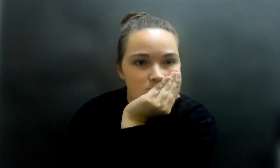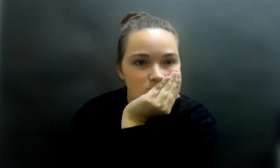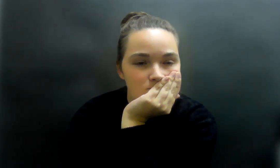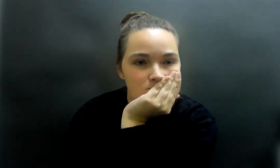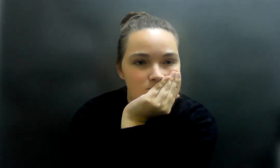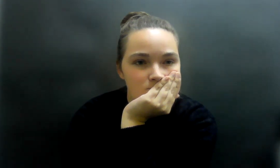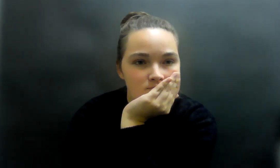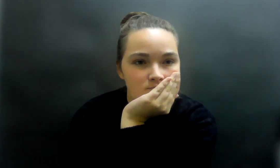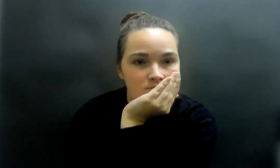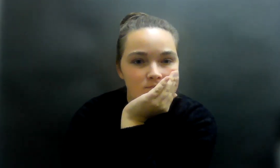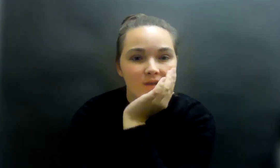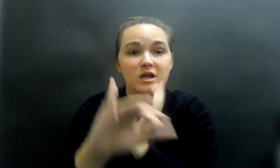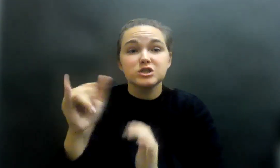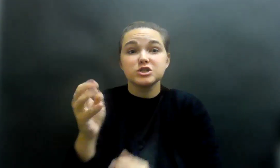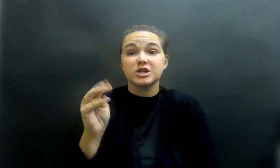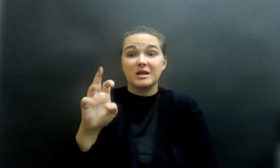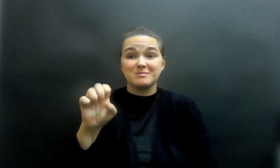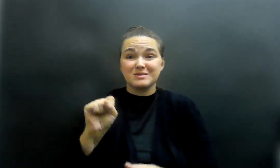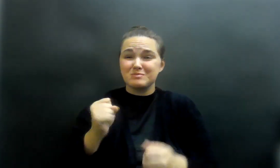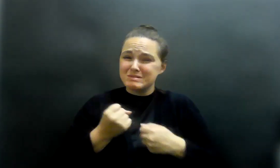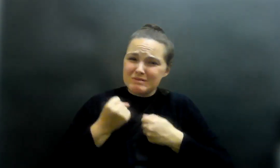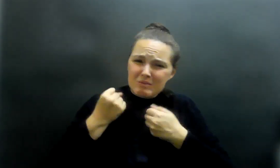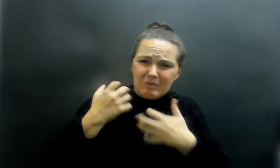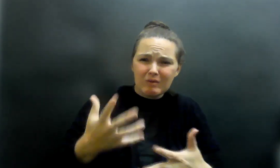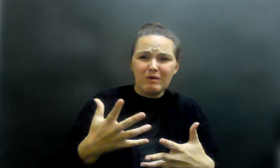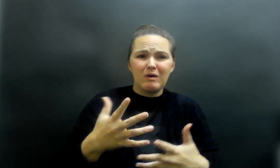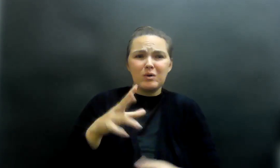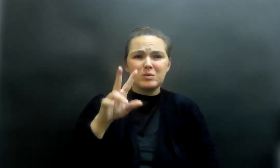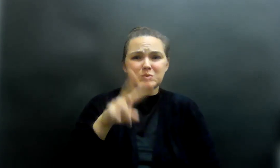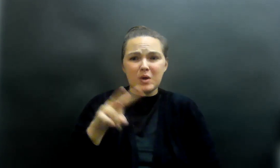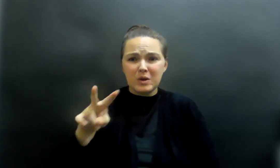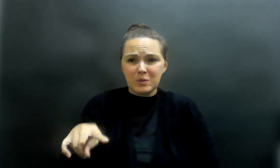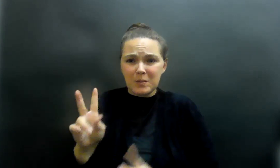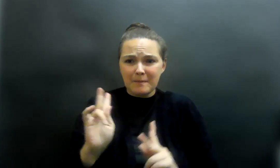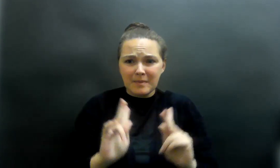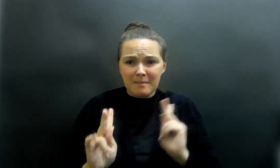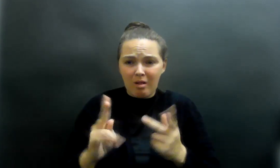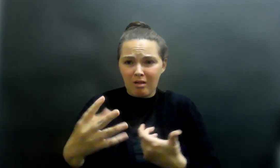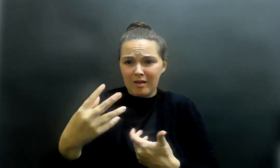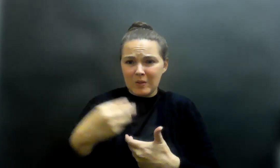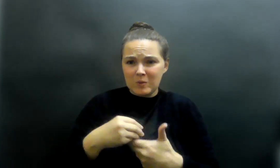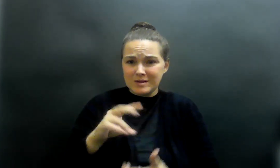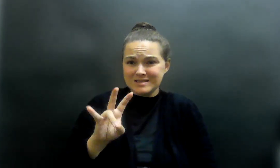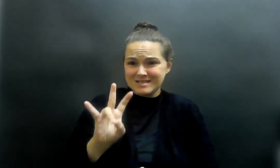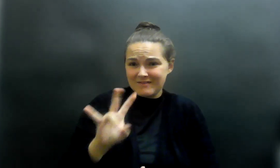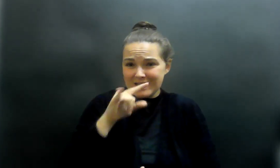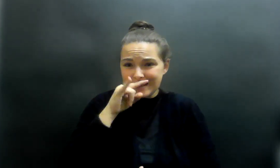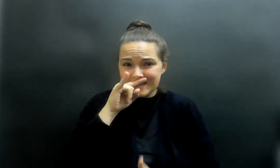Jimmy. James was exhausted. 22 people, including 7 kids under age 6,